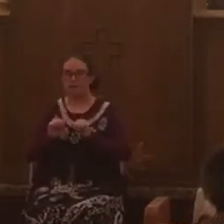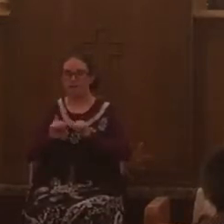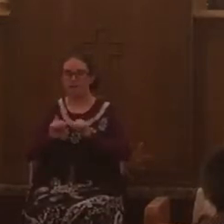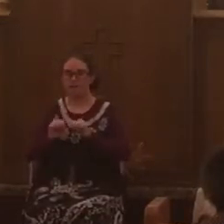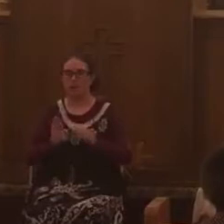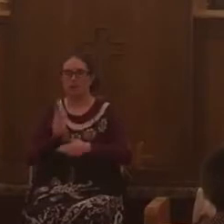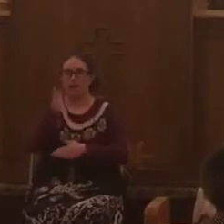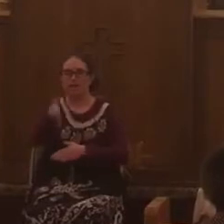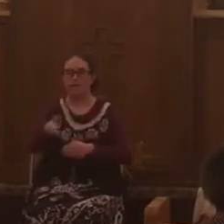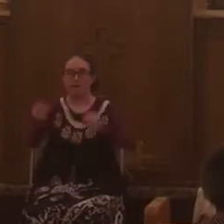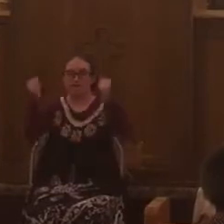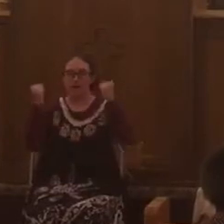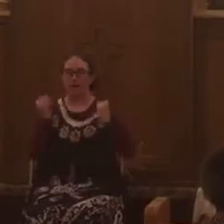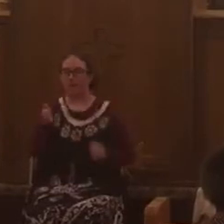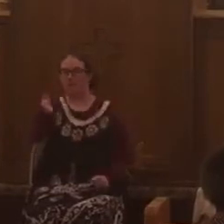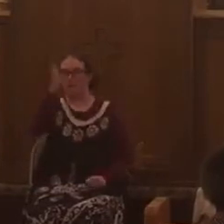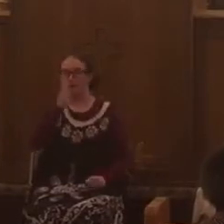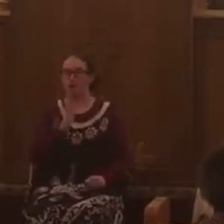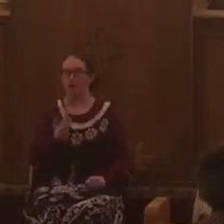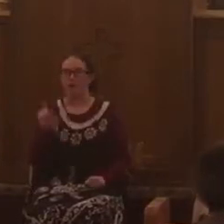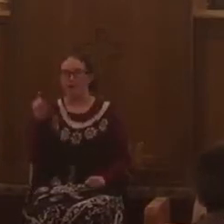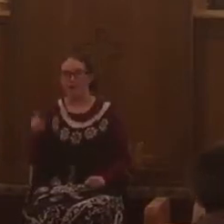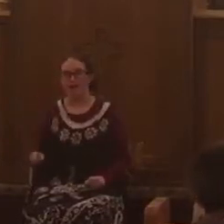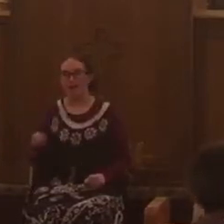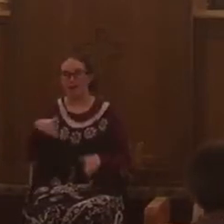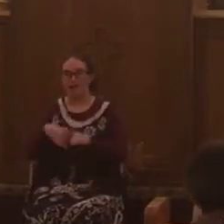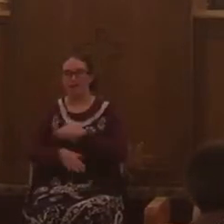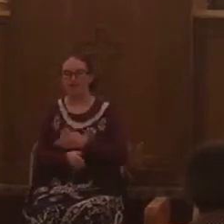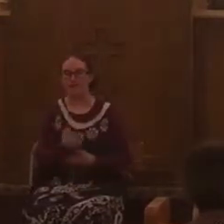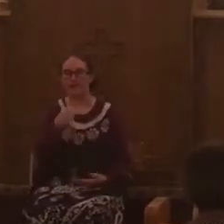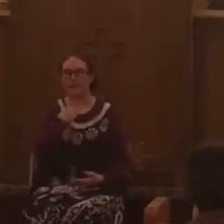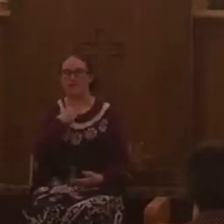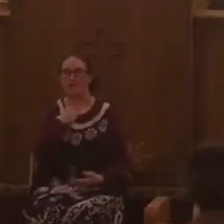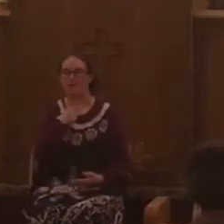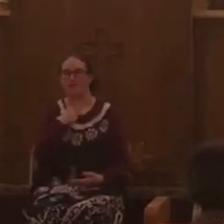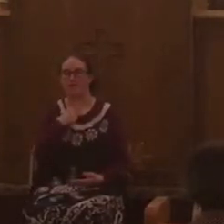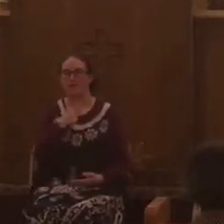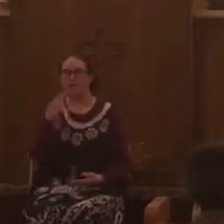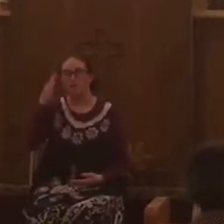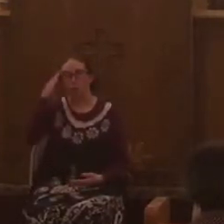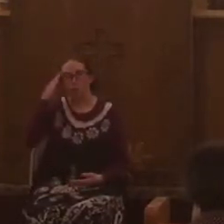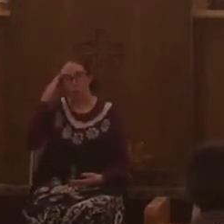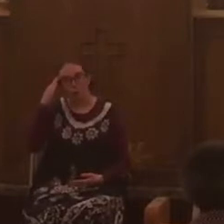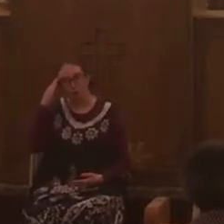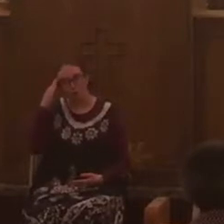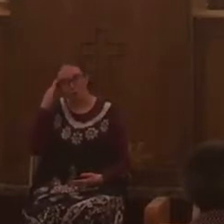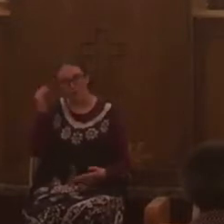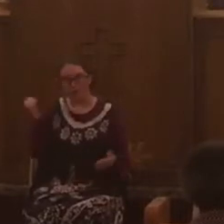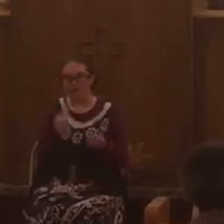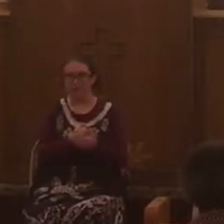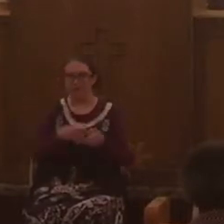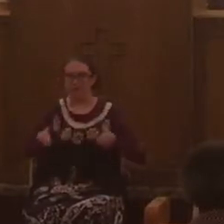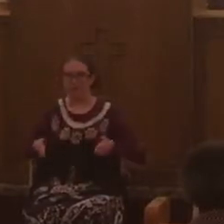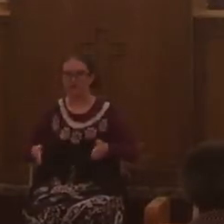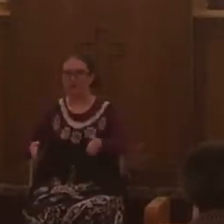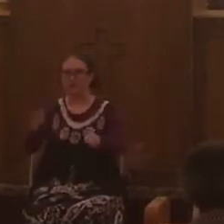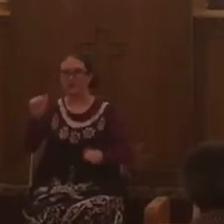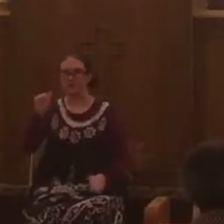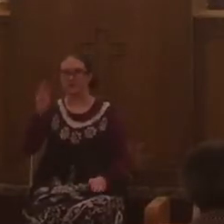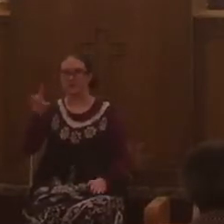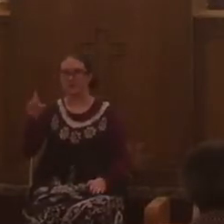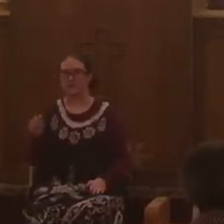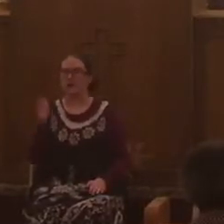mountain moving faith, it ain't going to be coming from an easy life. It's going to come because you made up